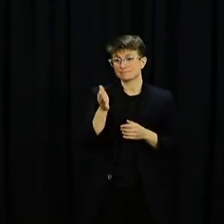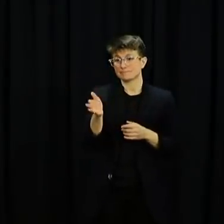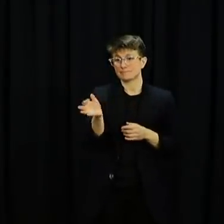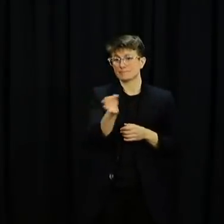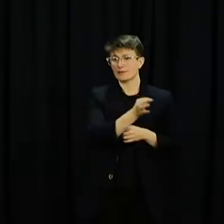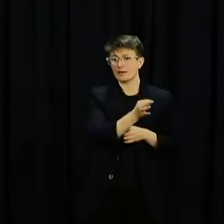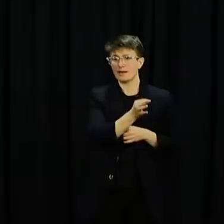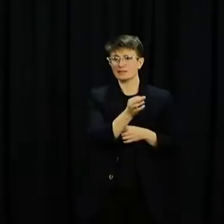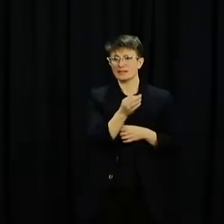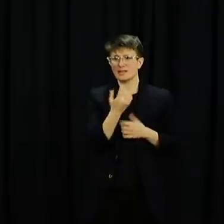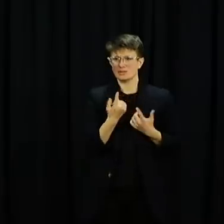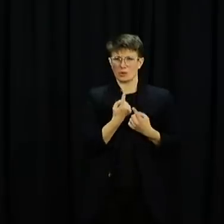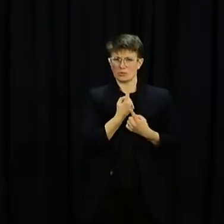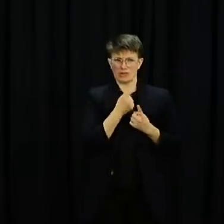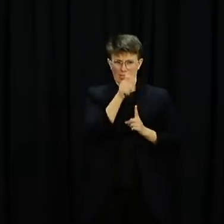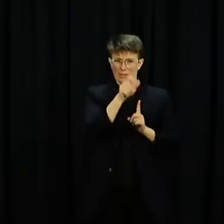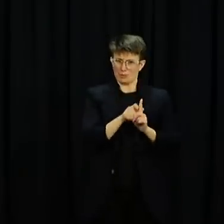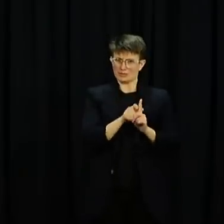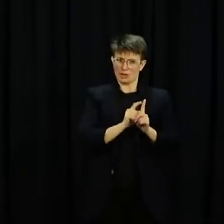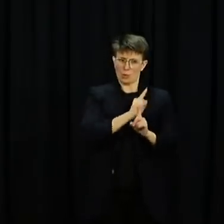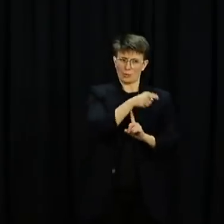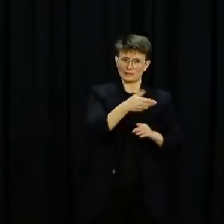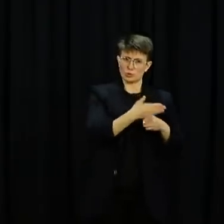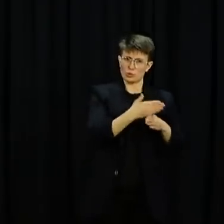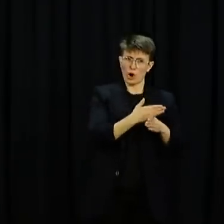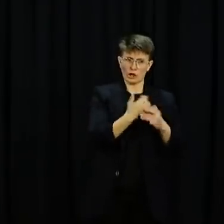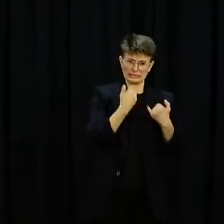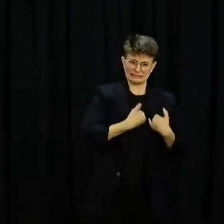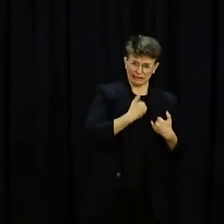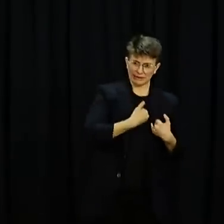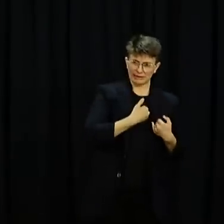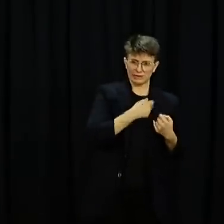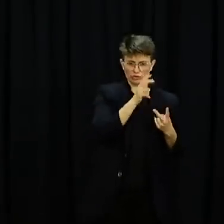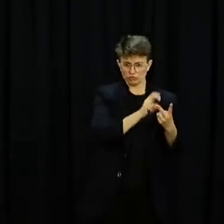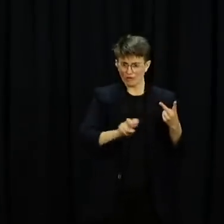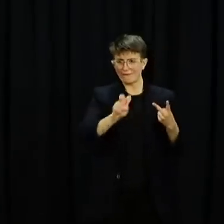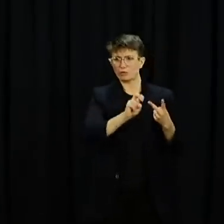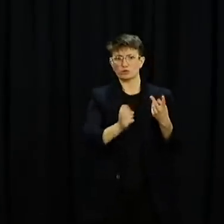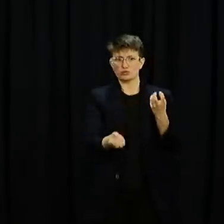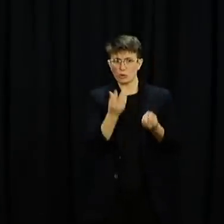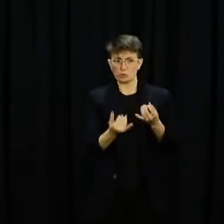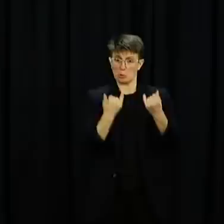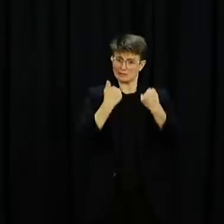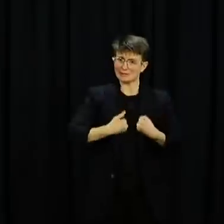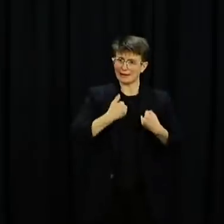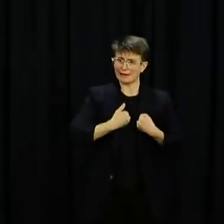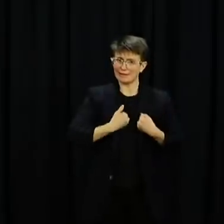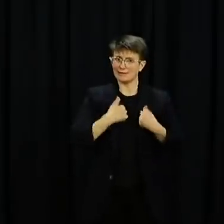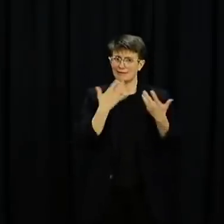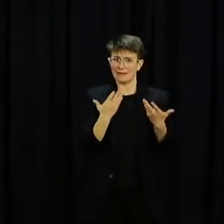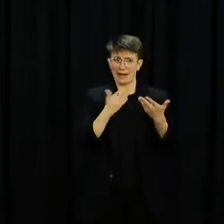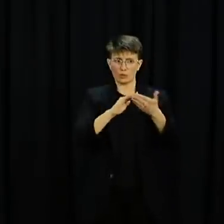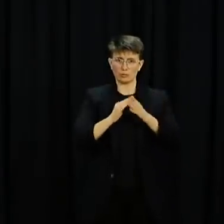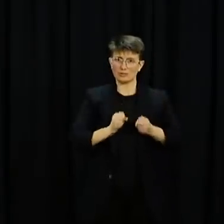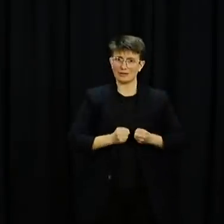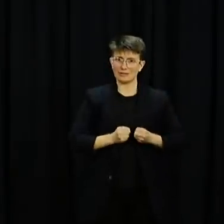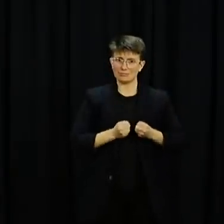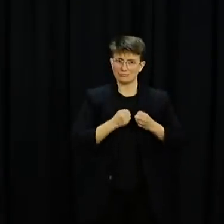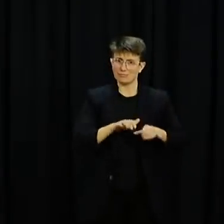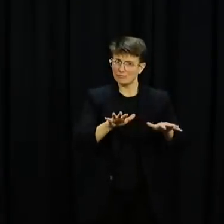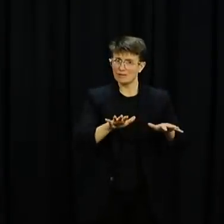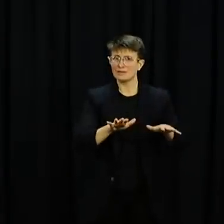then travel to Rotorua while symptomatic? And if that's the case, surely that underlines the need for people to stay Yes, obviously, as we've confirmed, there has been travel